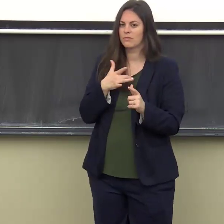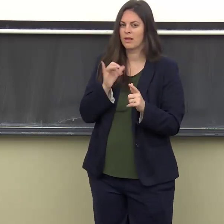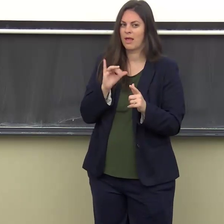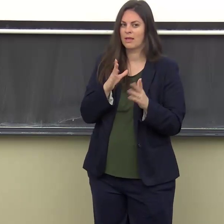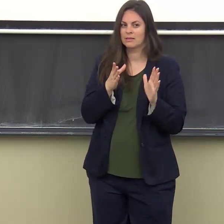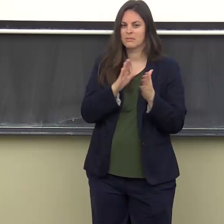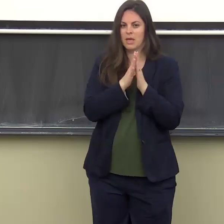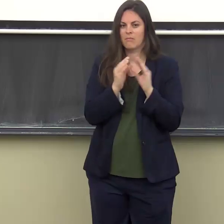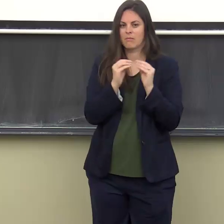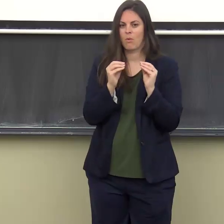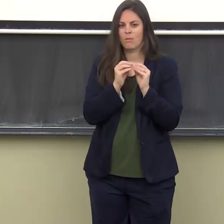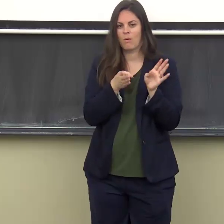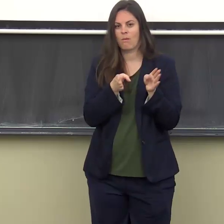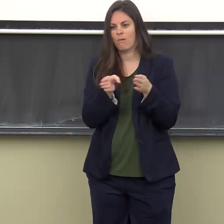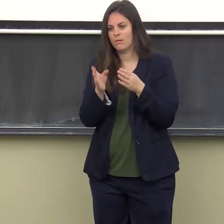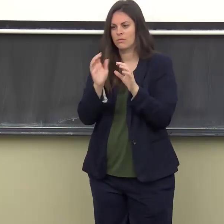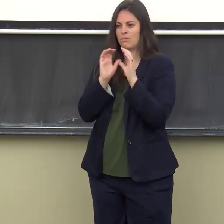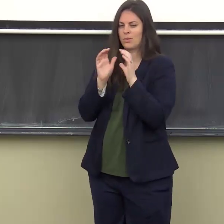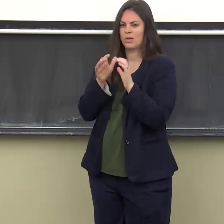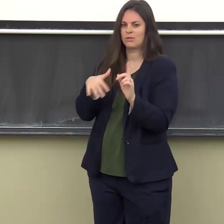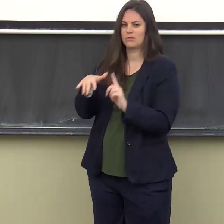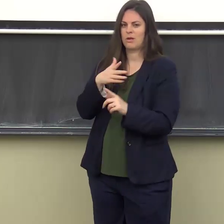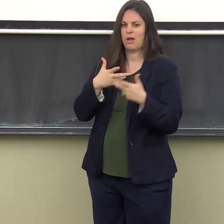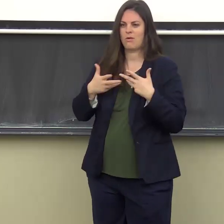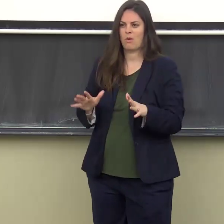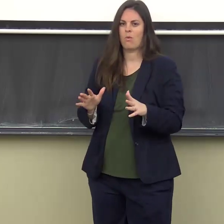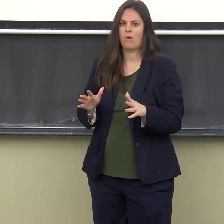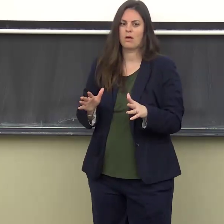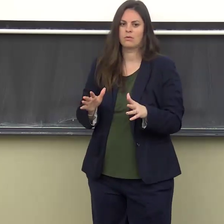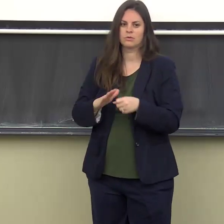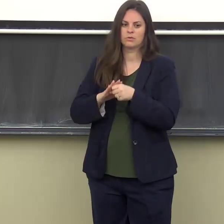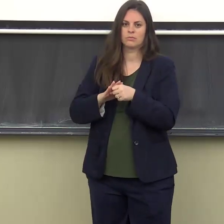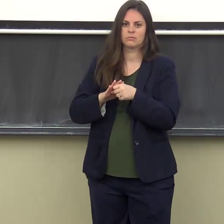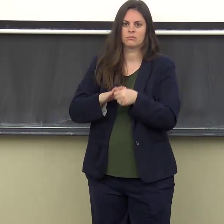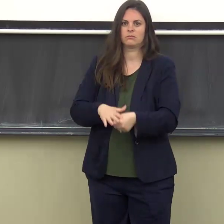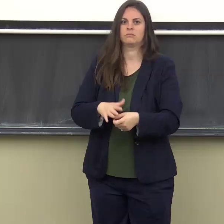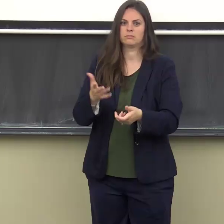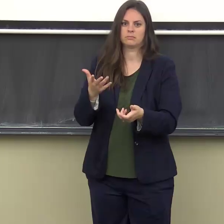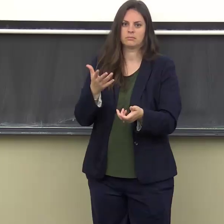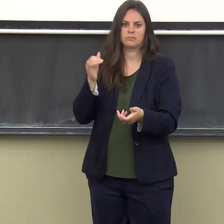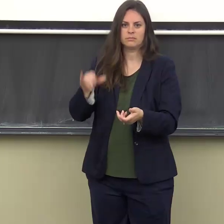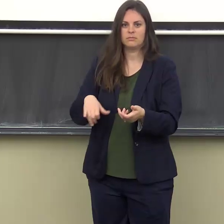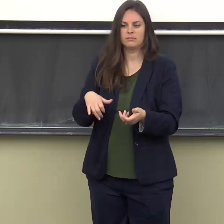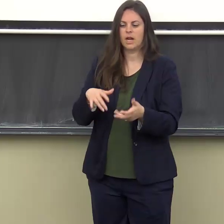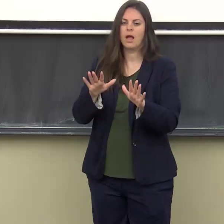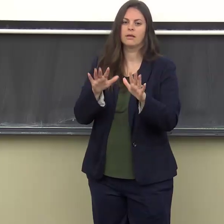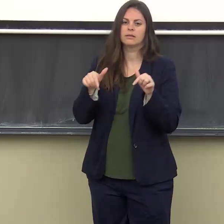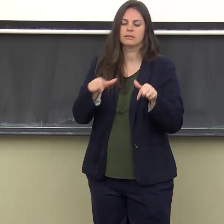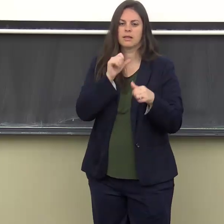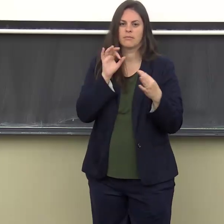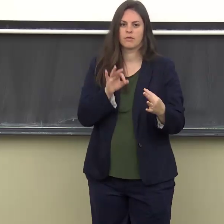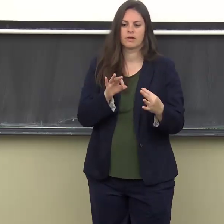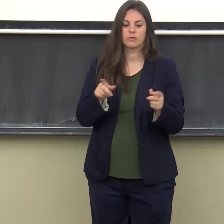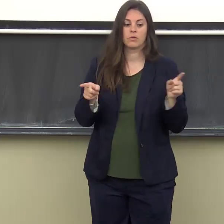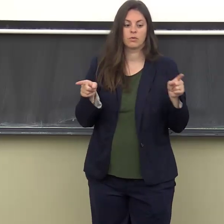realm. And I don't want to muddle that with what is often so harmful in the proxy representation. And there's not a perfect, this is not, those things cross